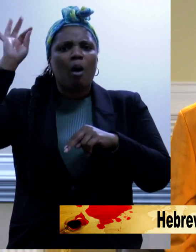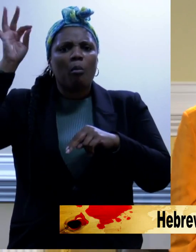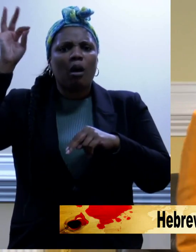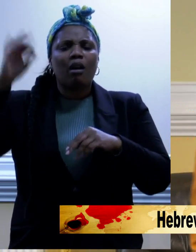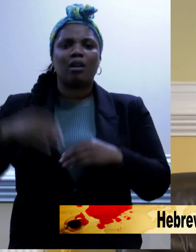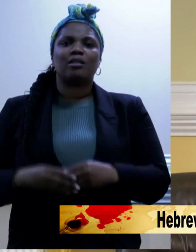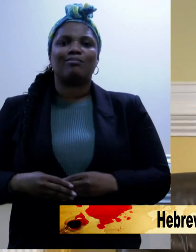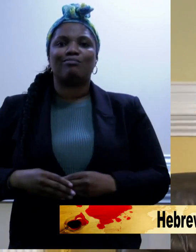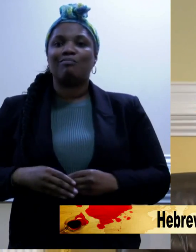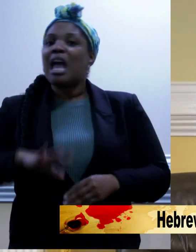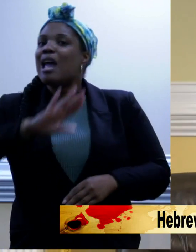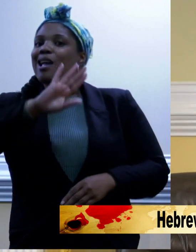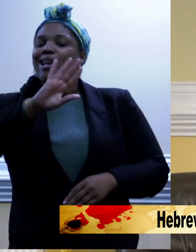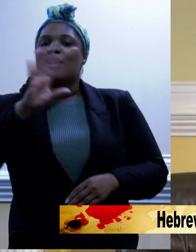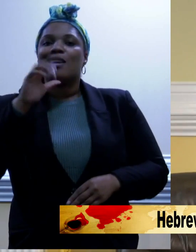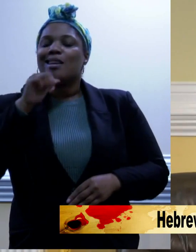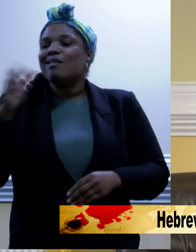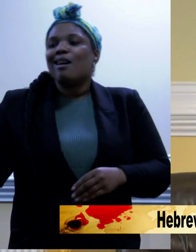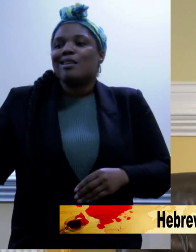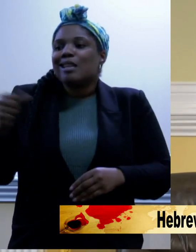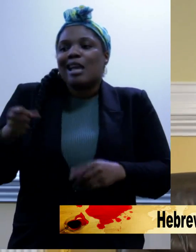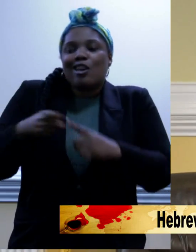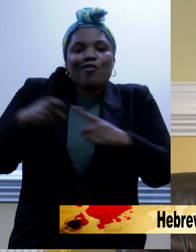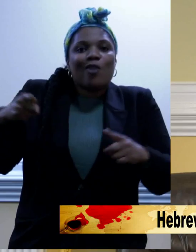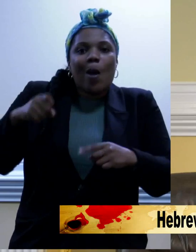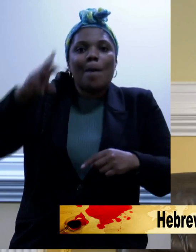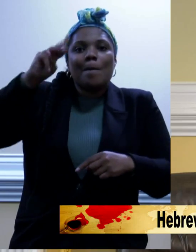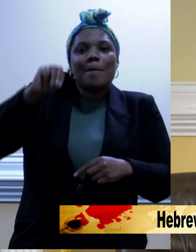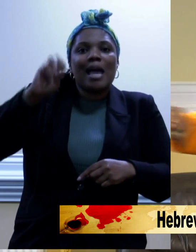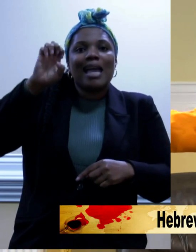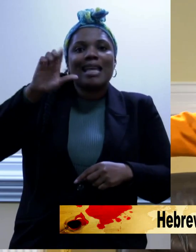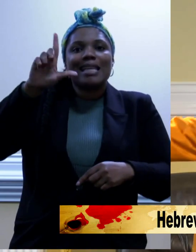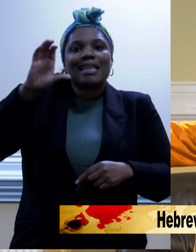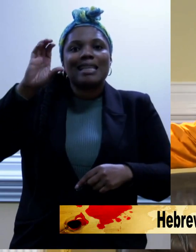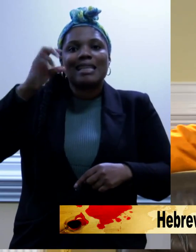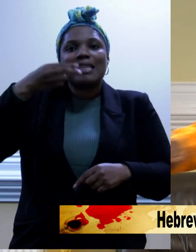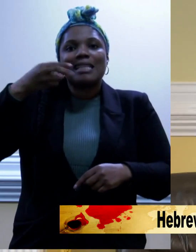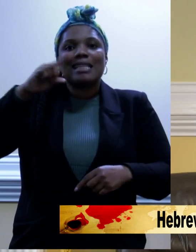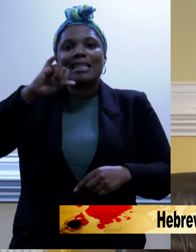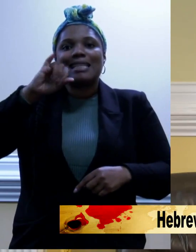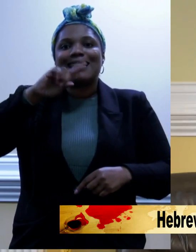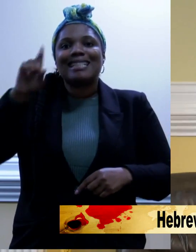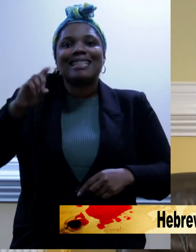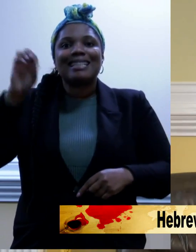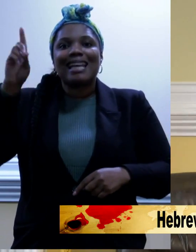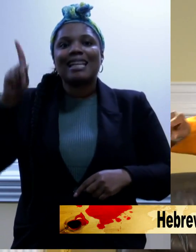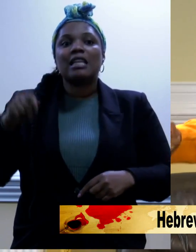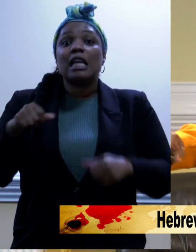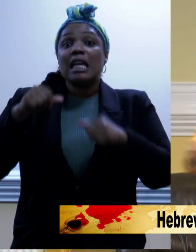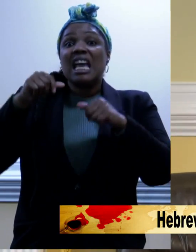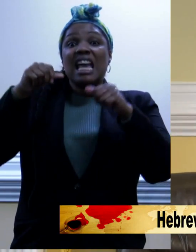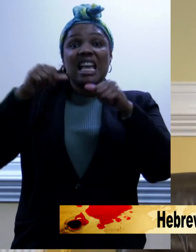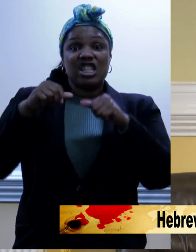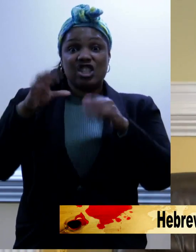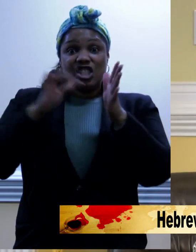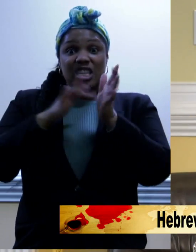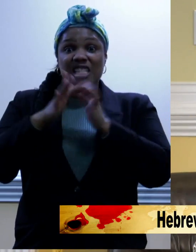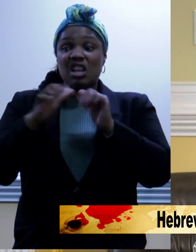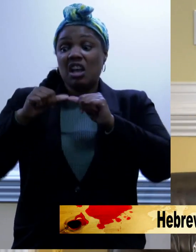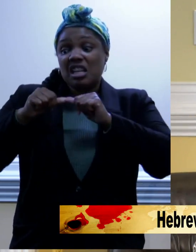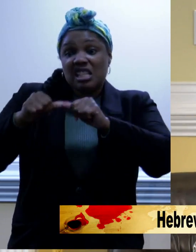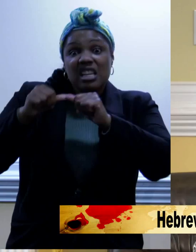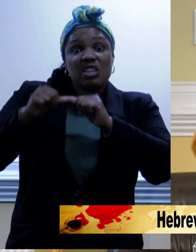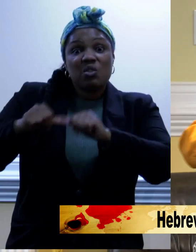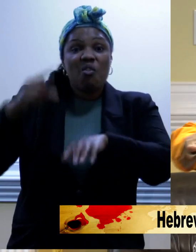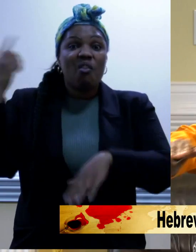He could not take the priesthood from Melchizedek because he continued forever. And his priesthood